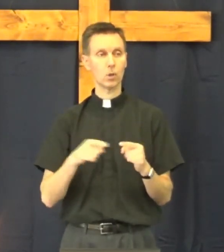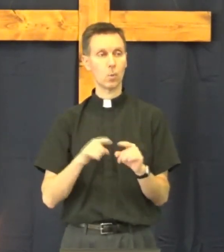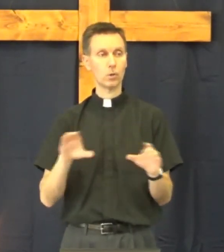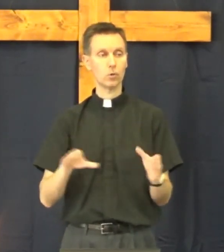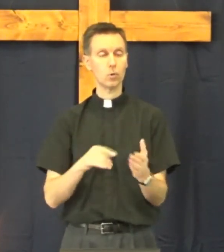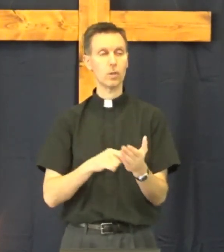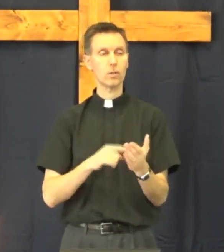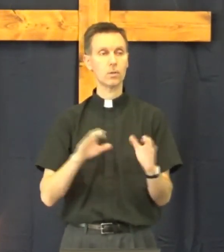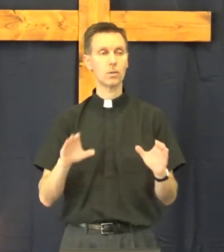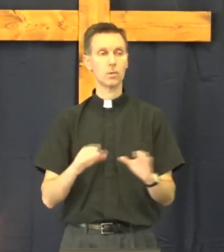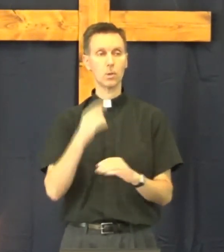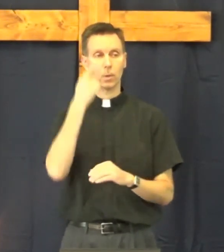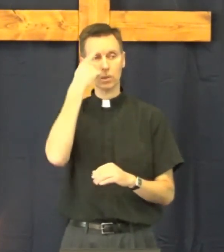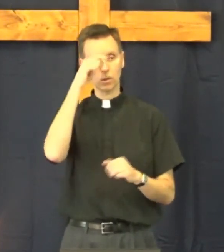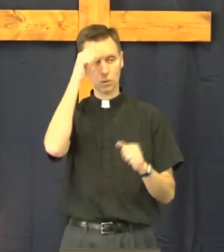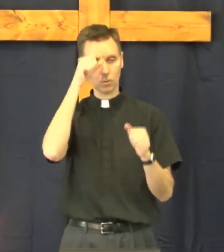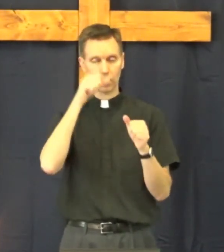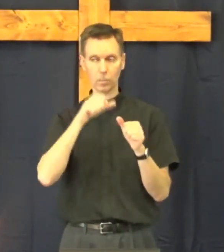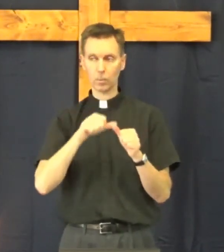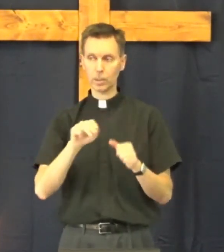When you do this, do it to remember me."